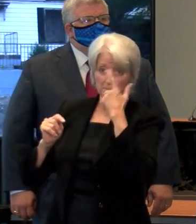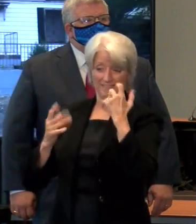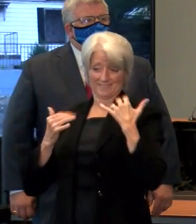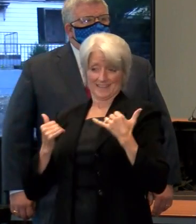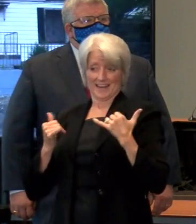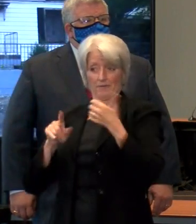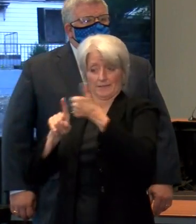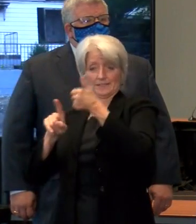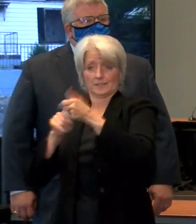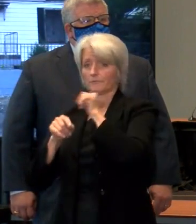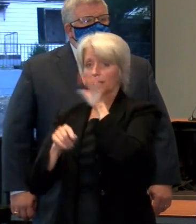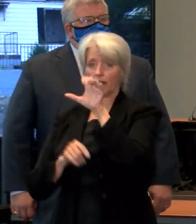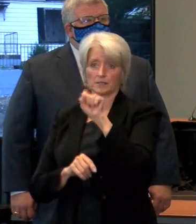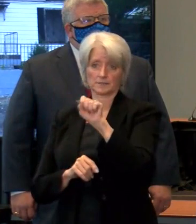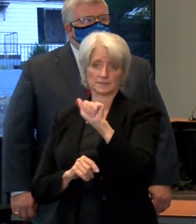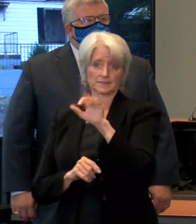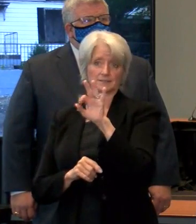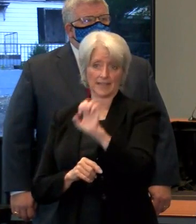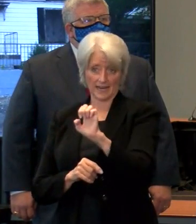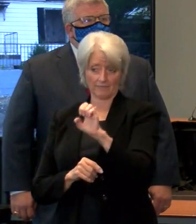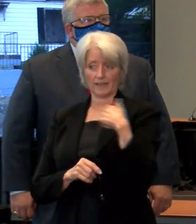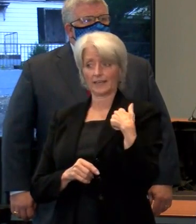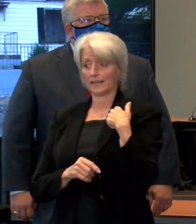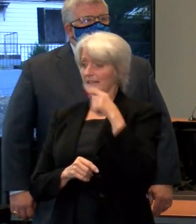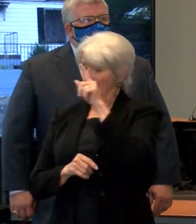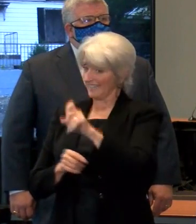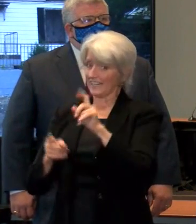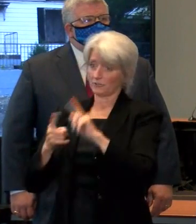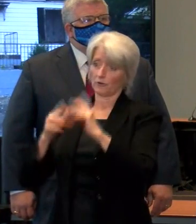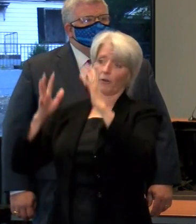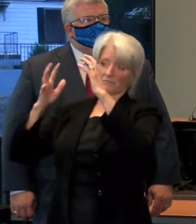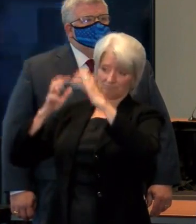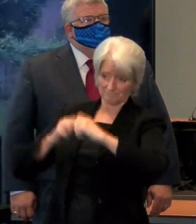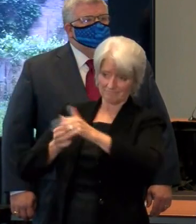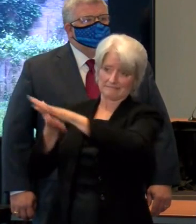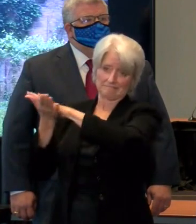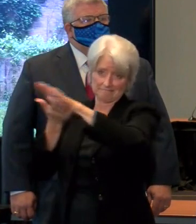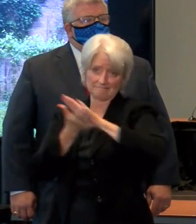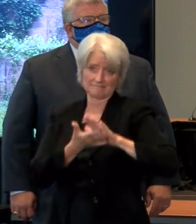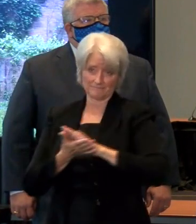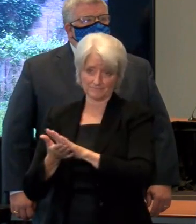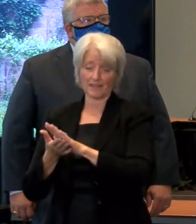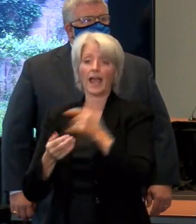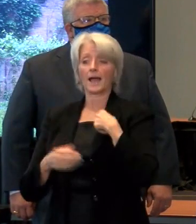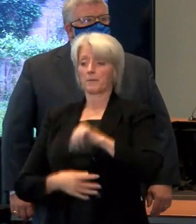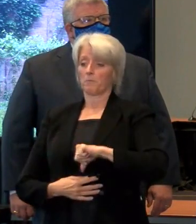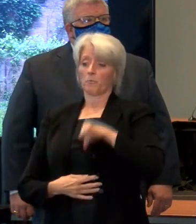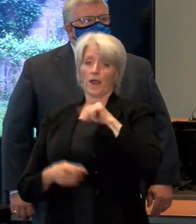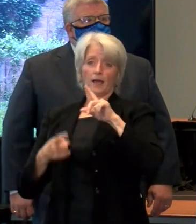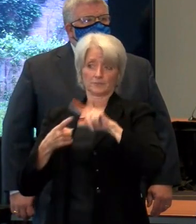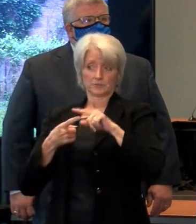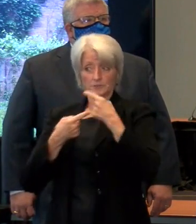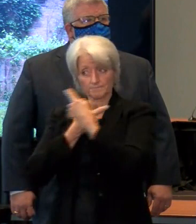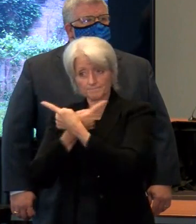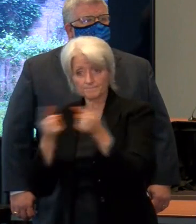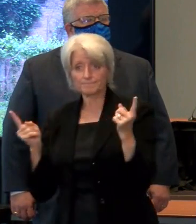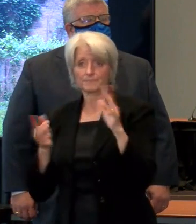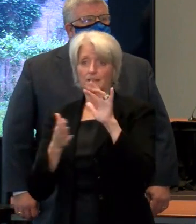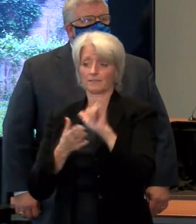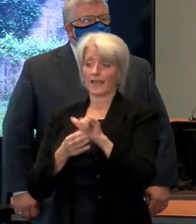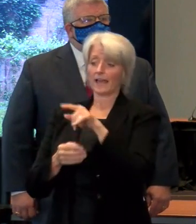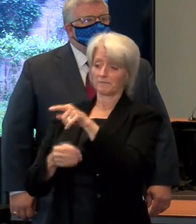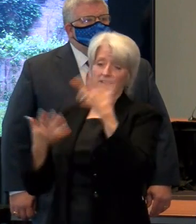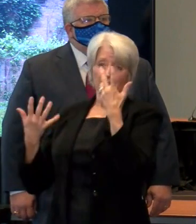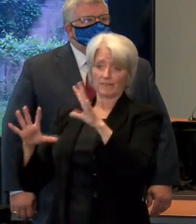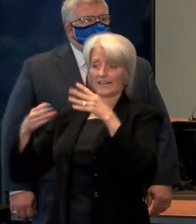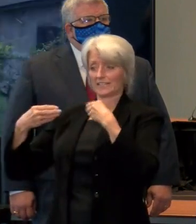structure, needed to be took down, and also needed to be, the property needed to be cleaned up. I'm proud to announce that they had sold the